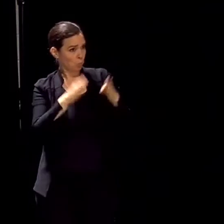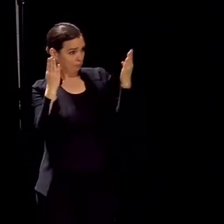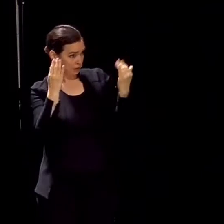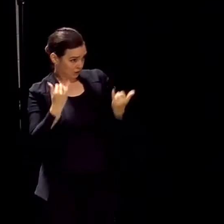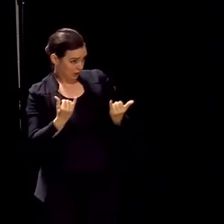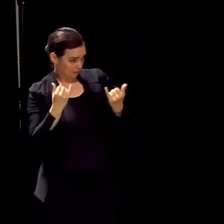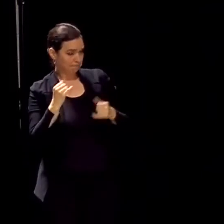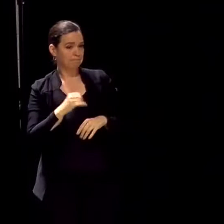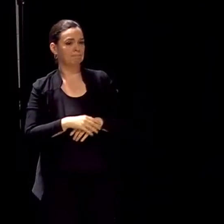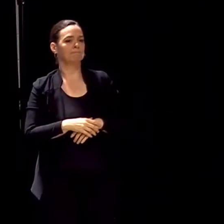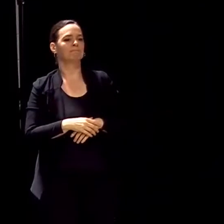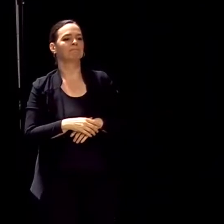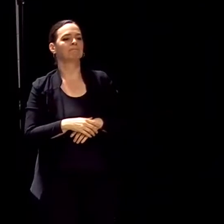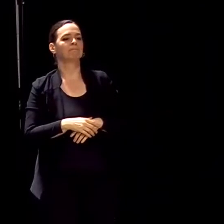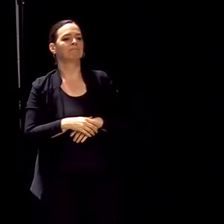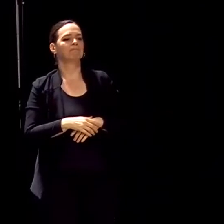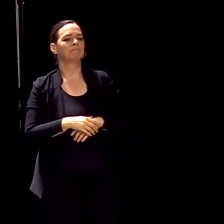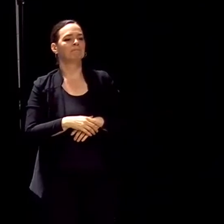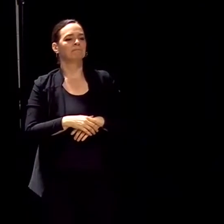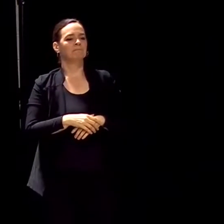over 100% capacity